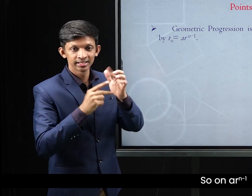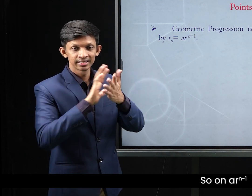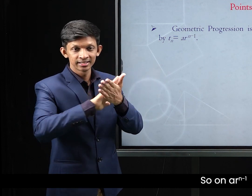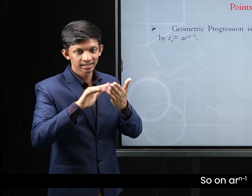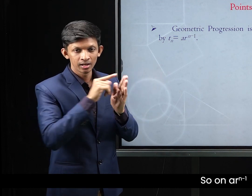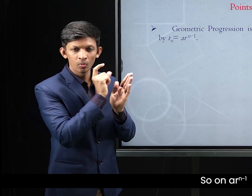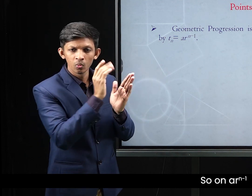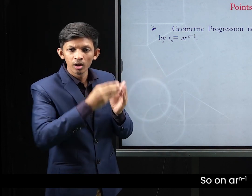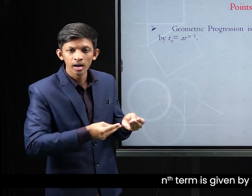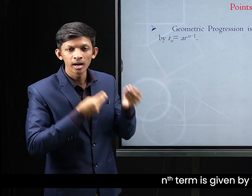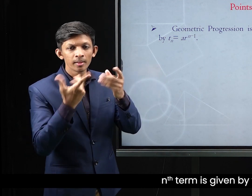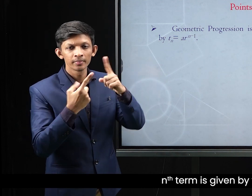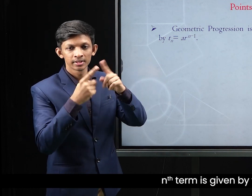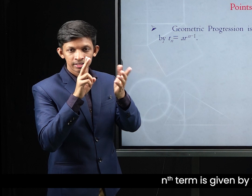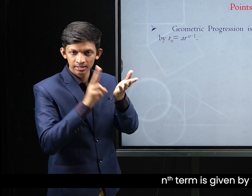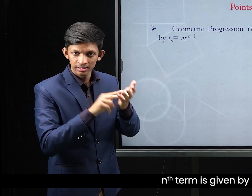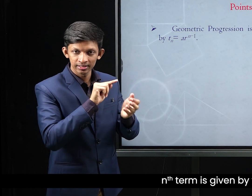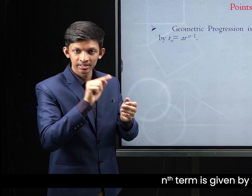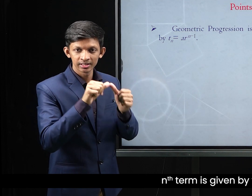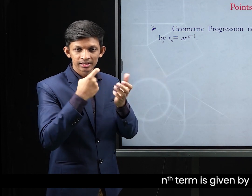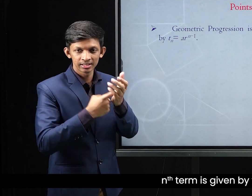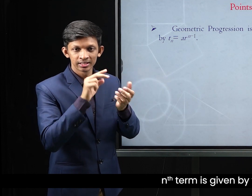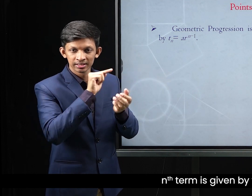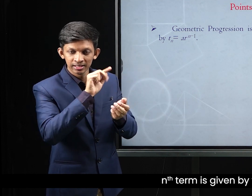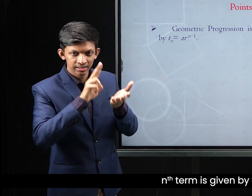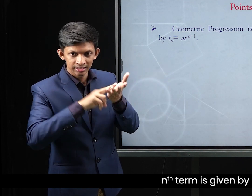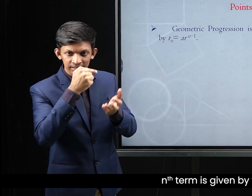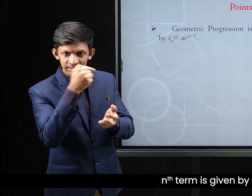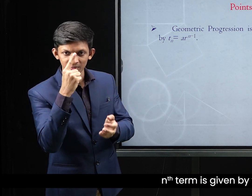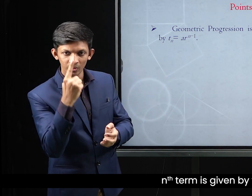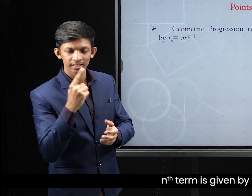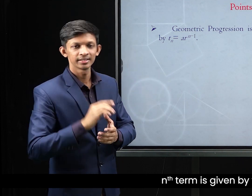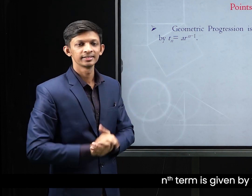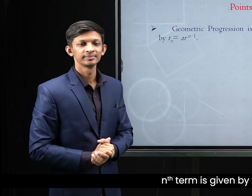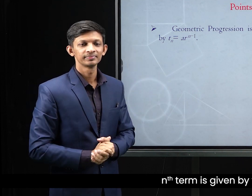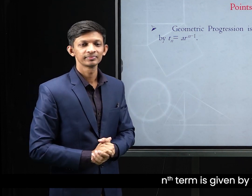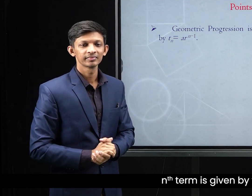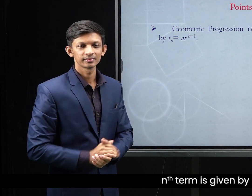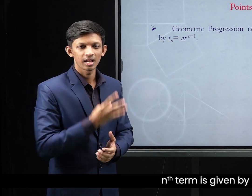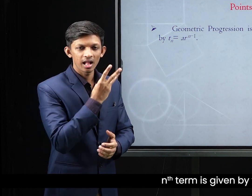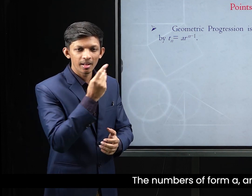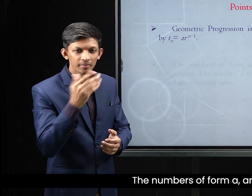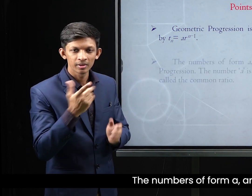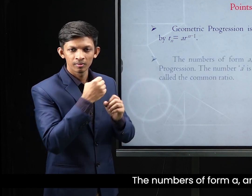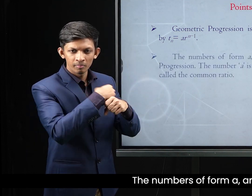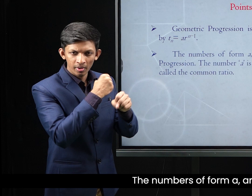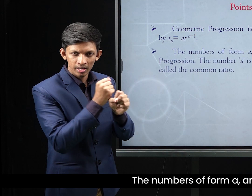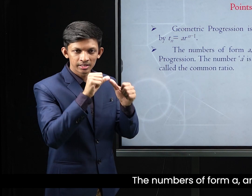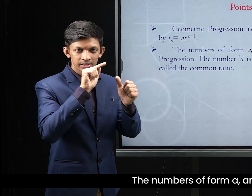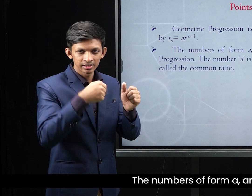1. Nth term is given by Tn is equal to ar power n minus 1. The numbers of form